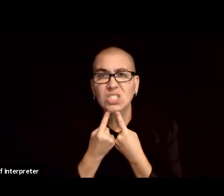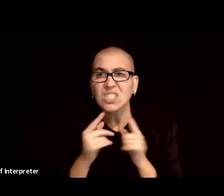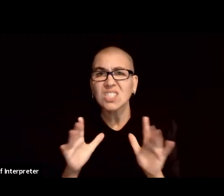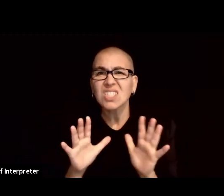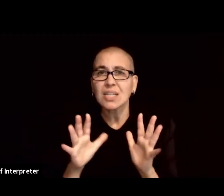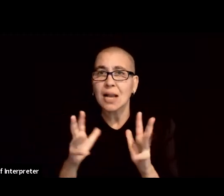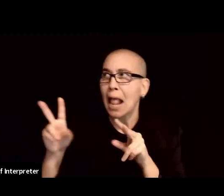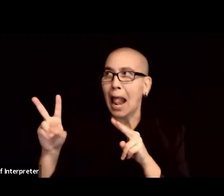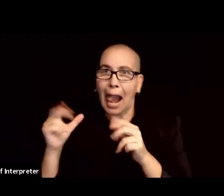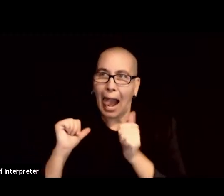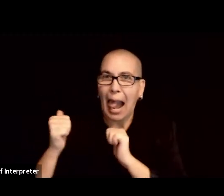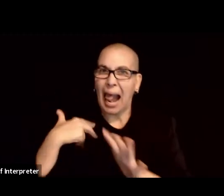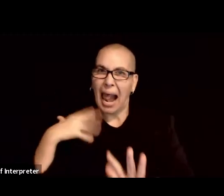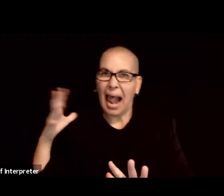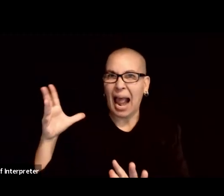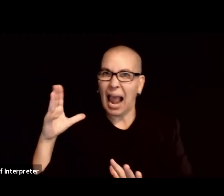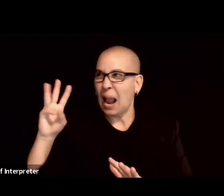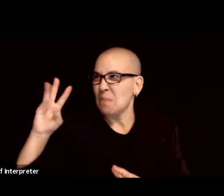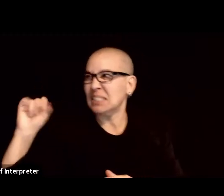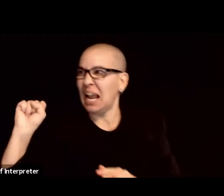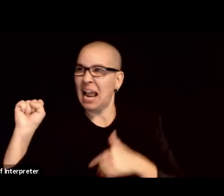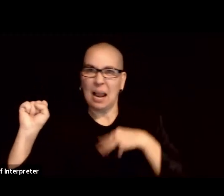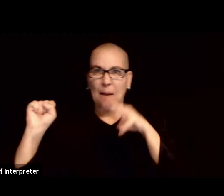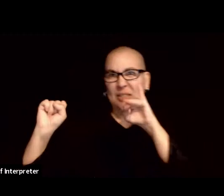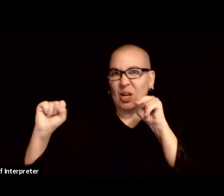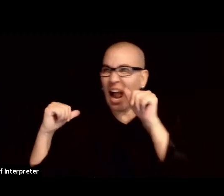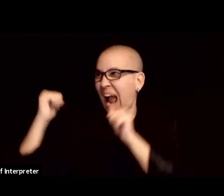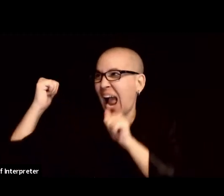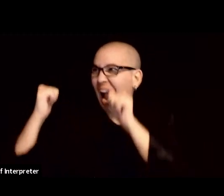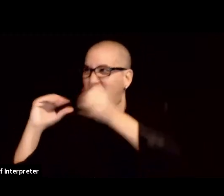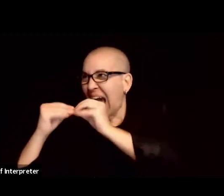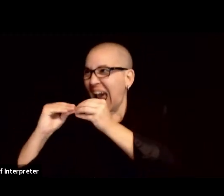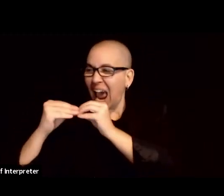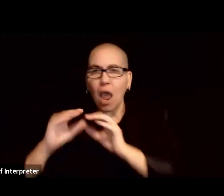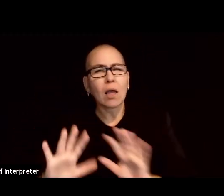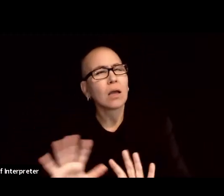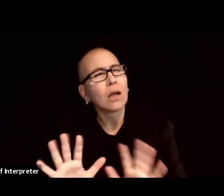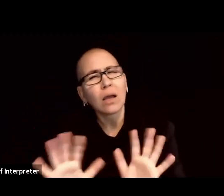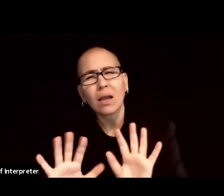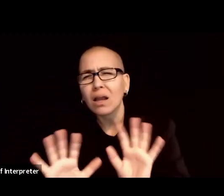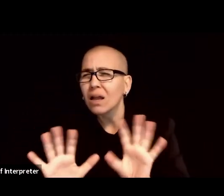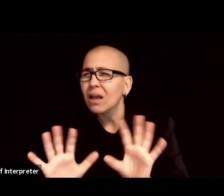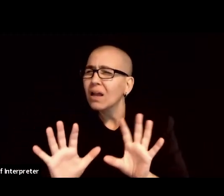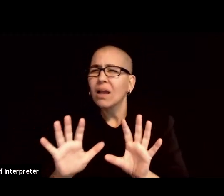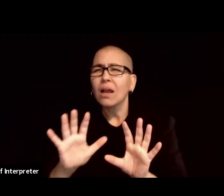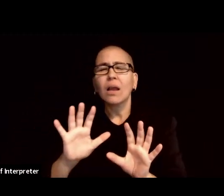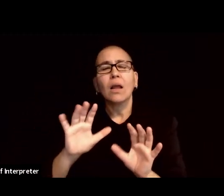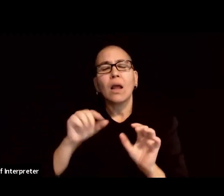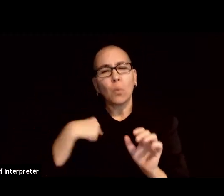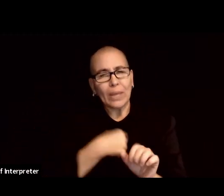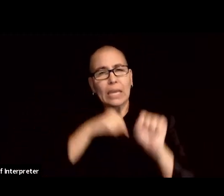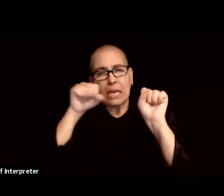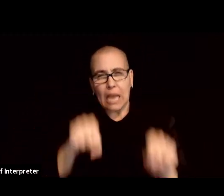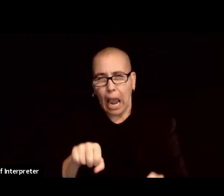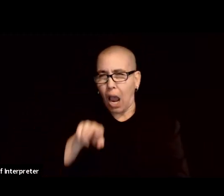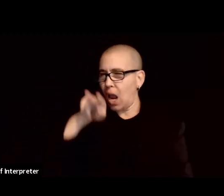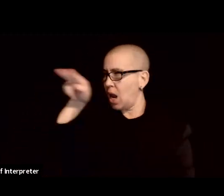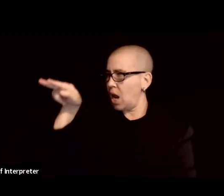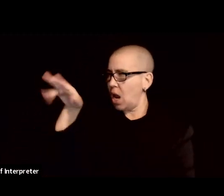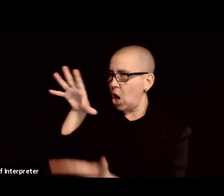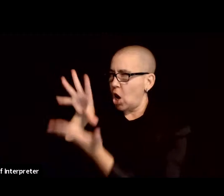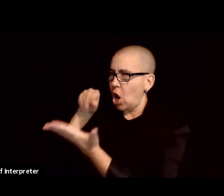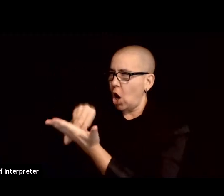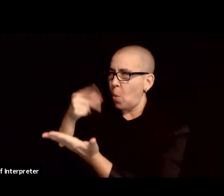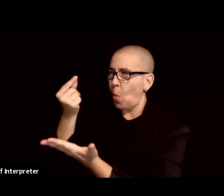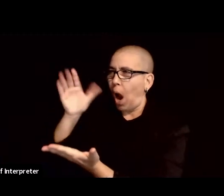learn what we can from our partners in Wisconsin, but we want to recognize that we are in a very precarious place